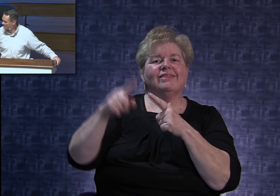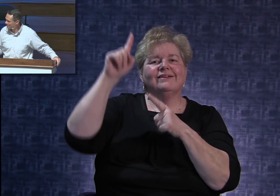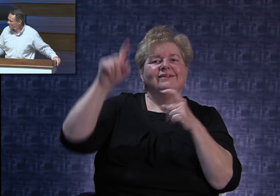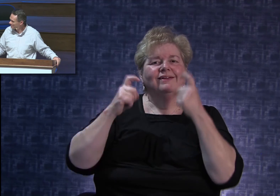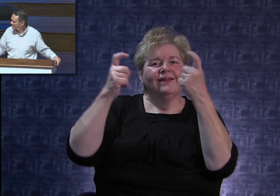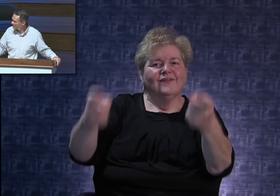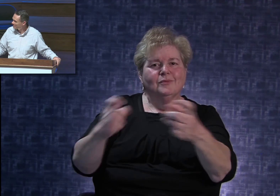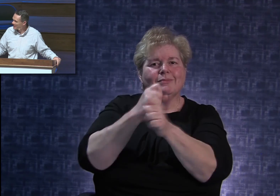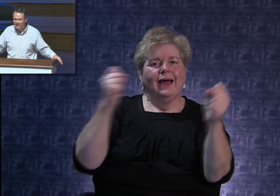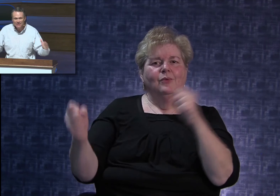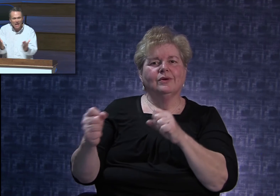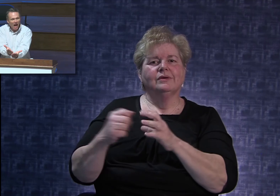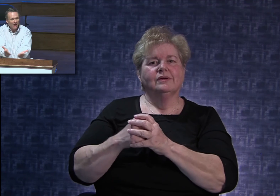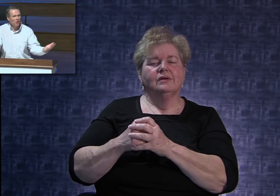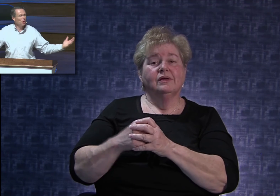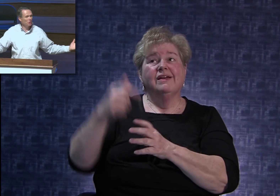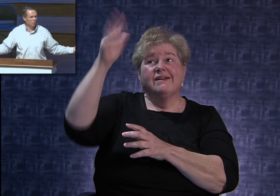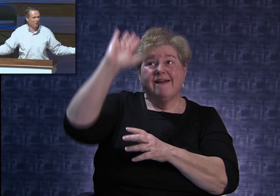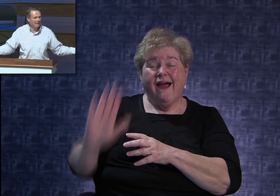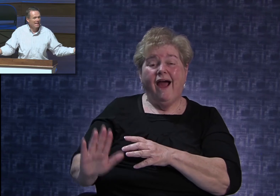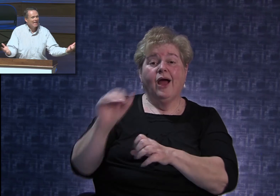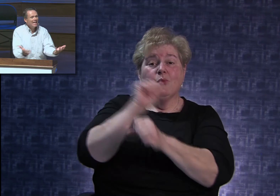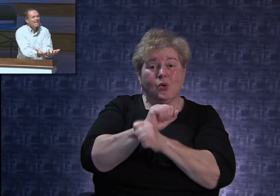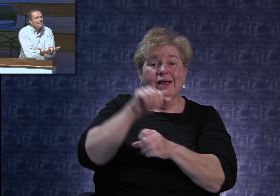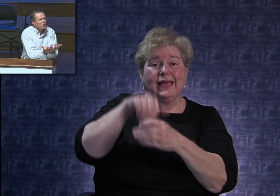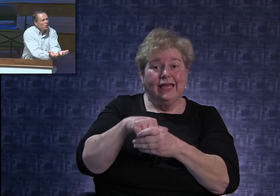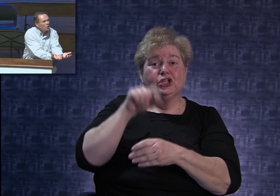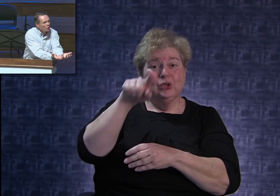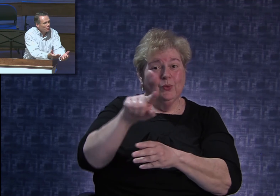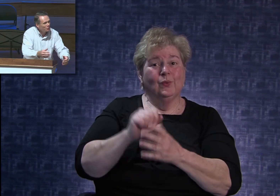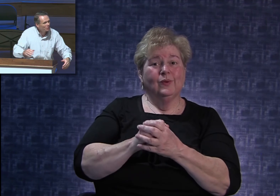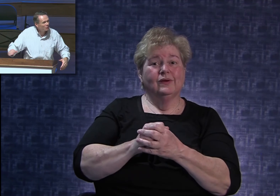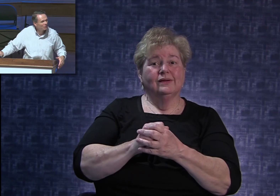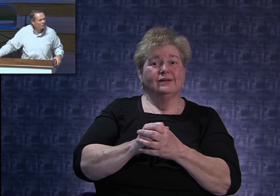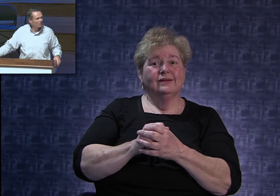them. It is God who is working in you.